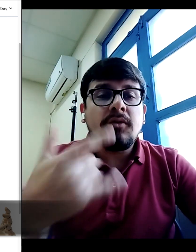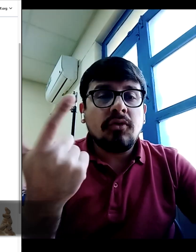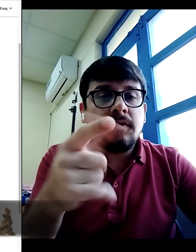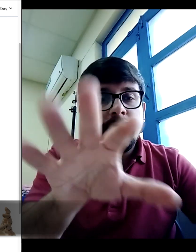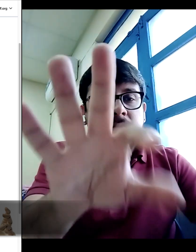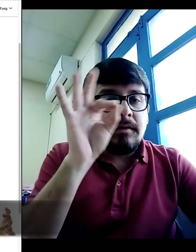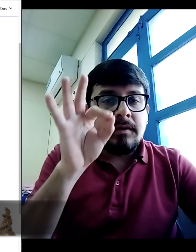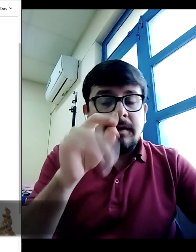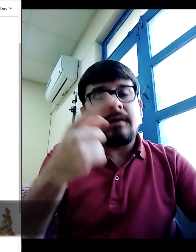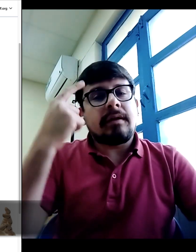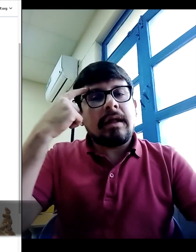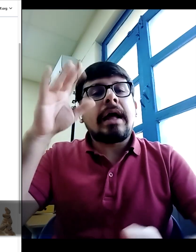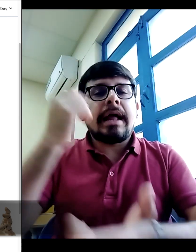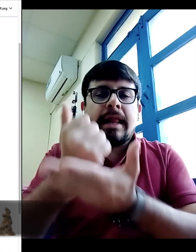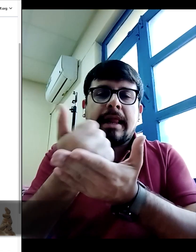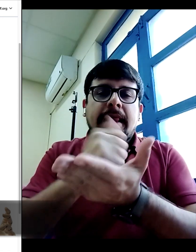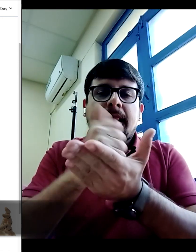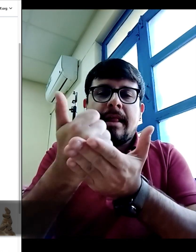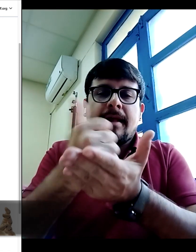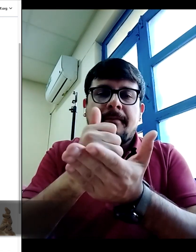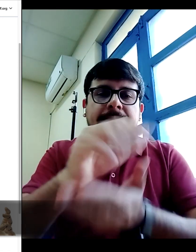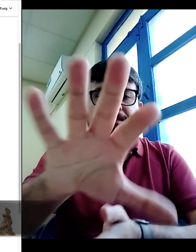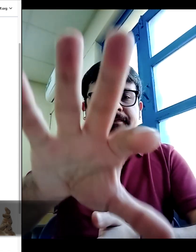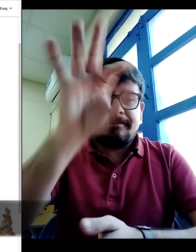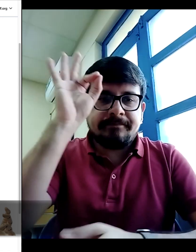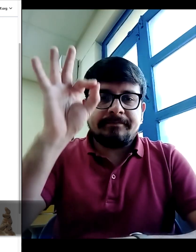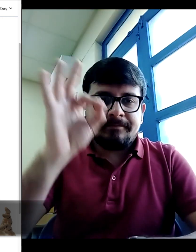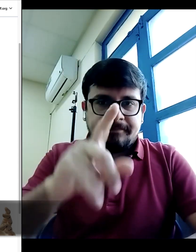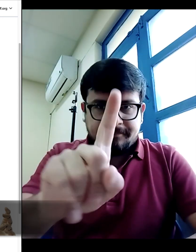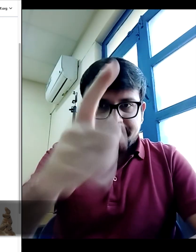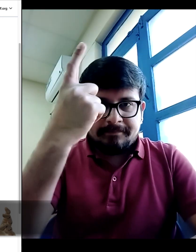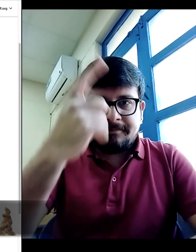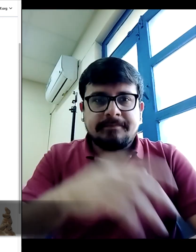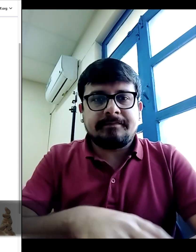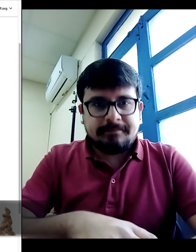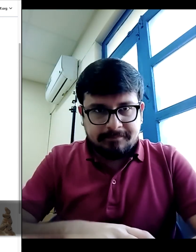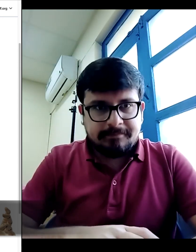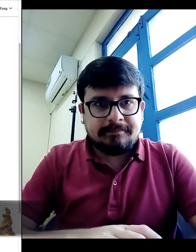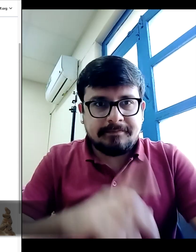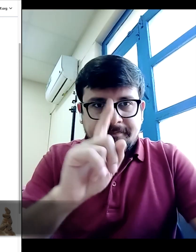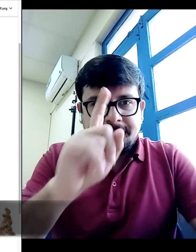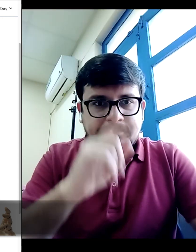I will select game and I will press next.